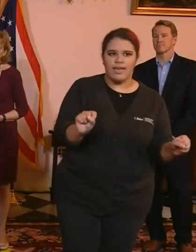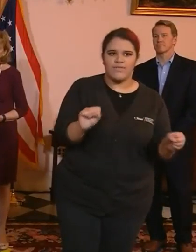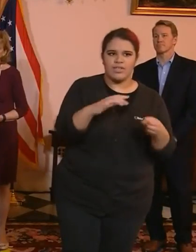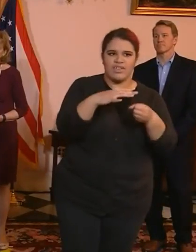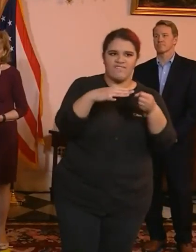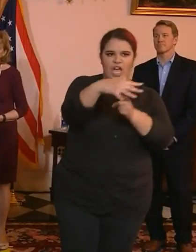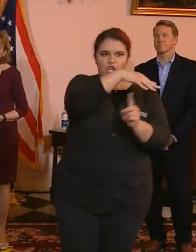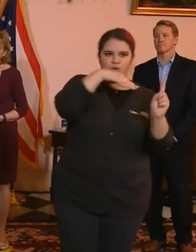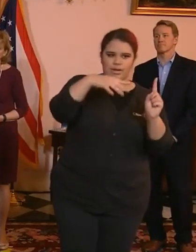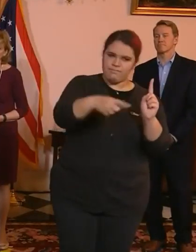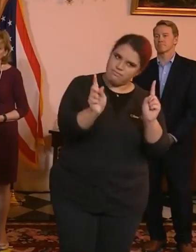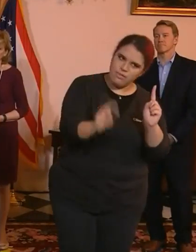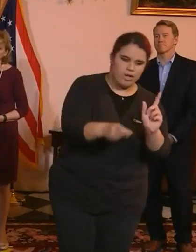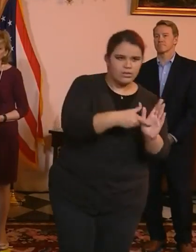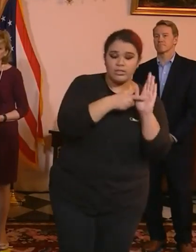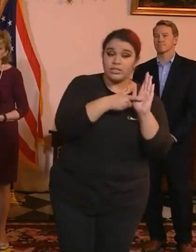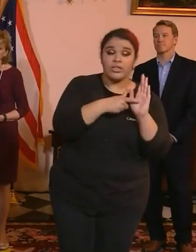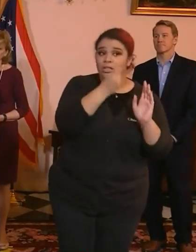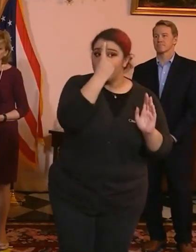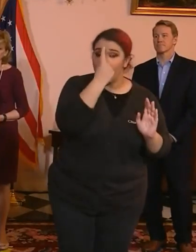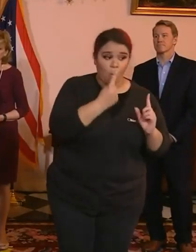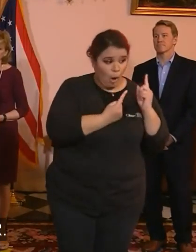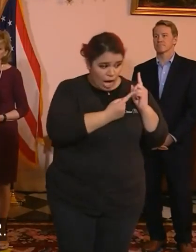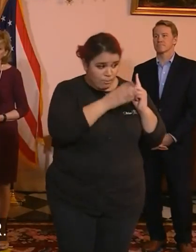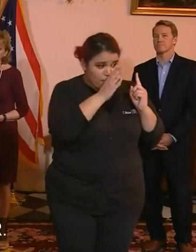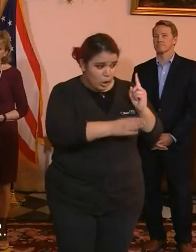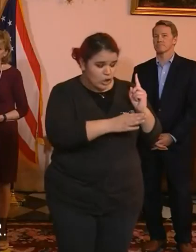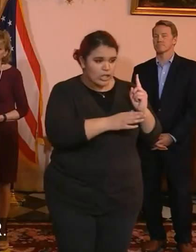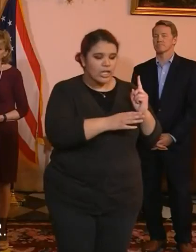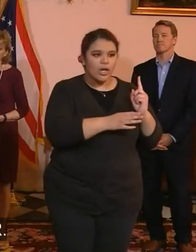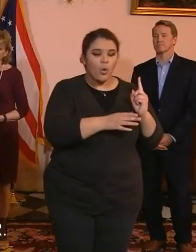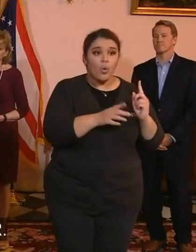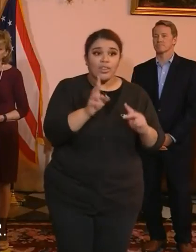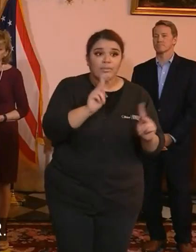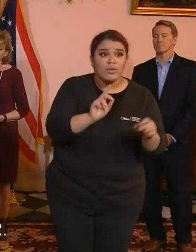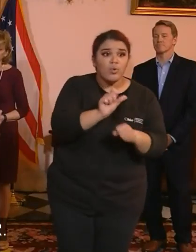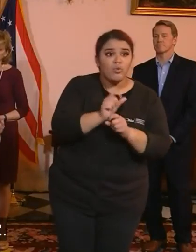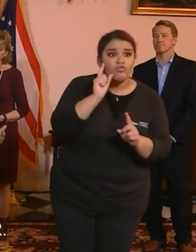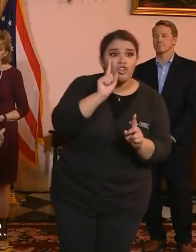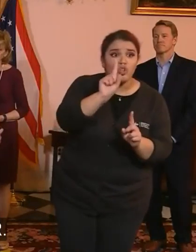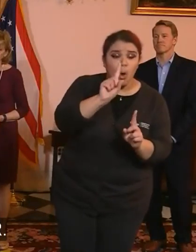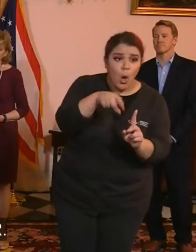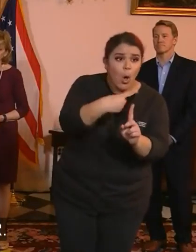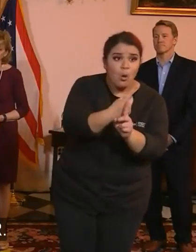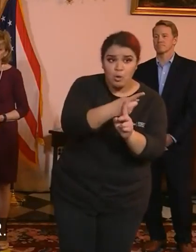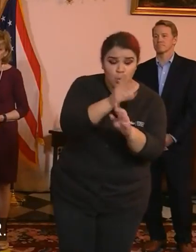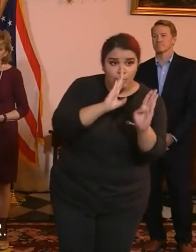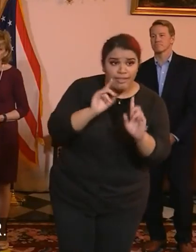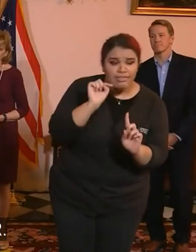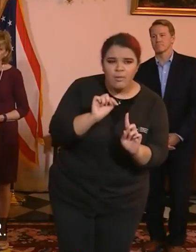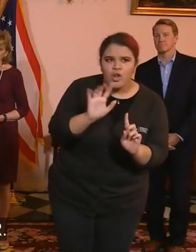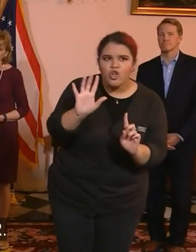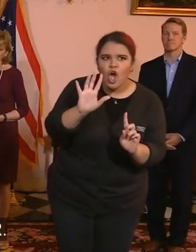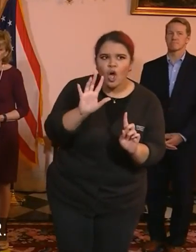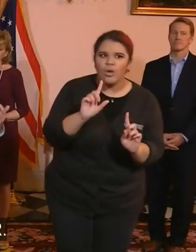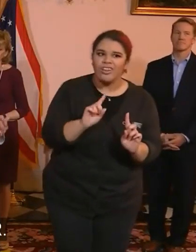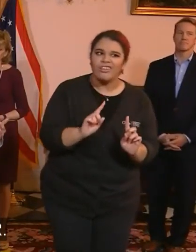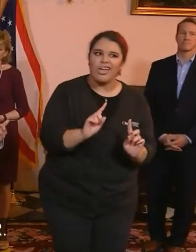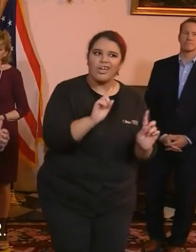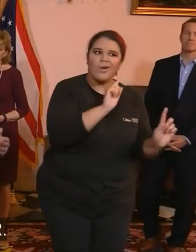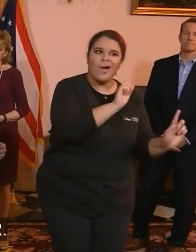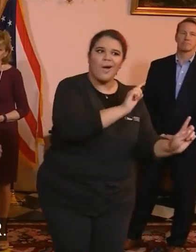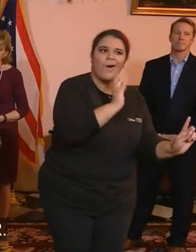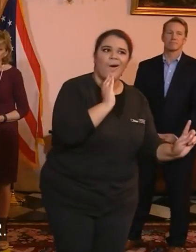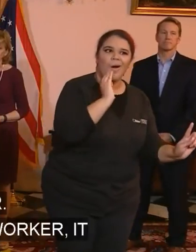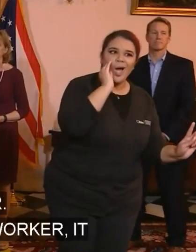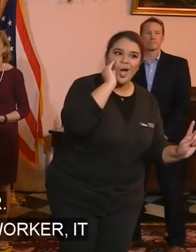it's not just that worker. It's about everybody who that worker comes in contact with. It's that worker's family, and it's everybody who in that family comes